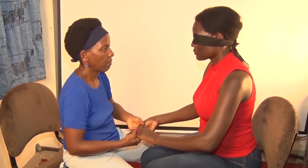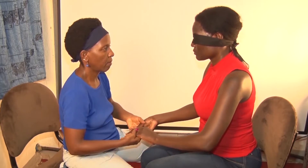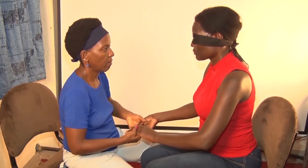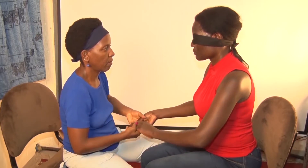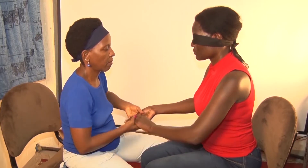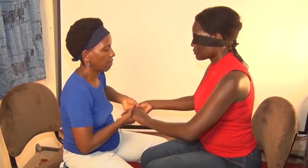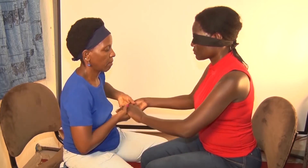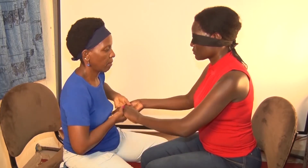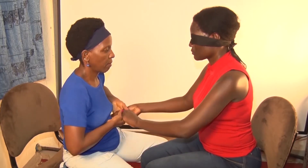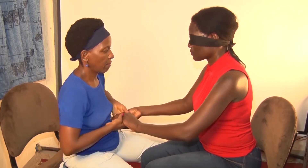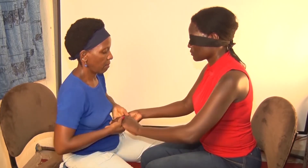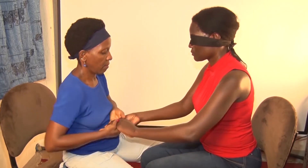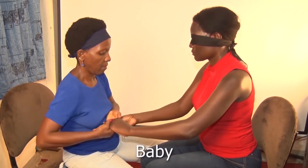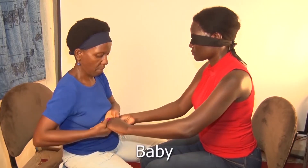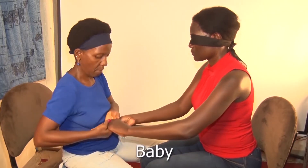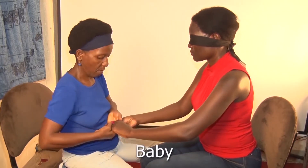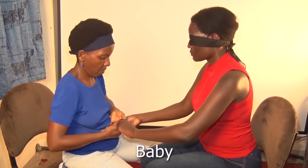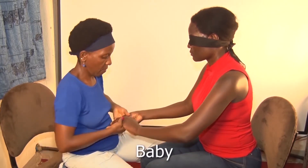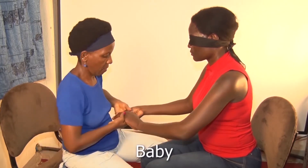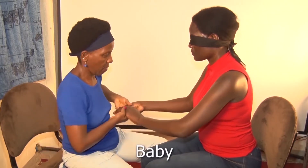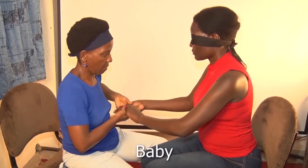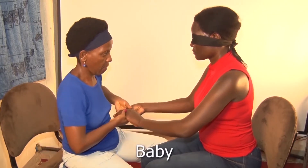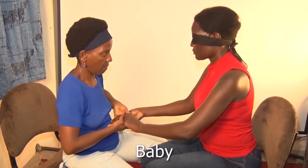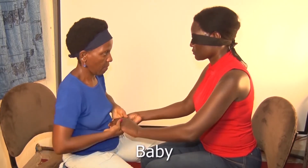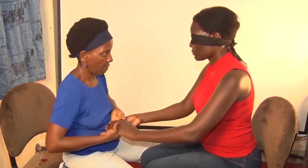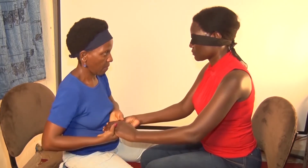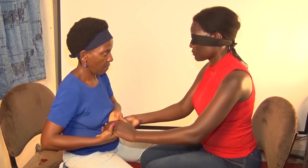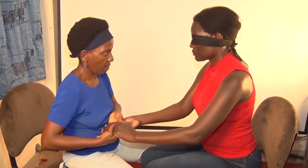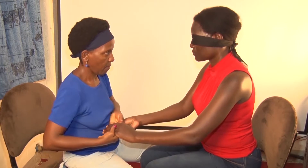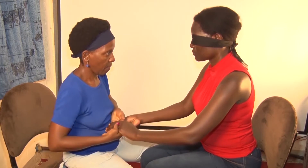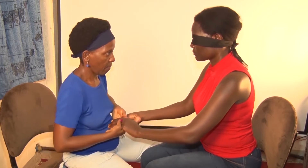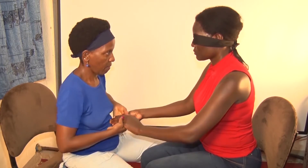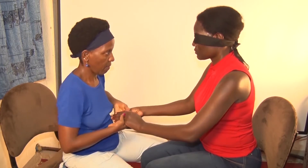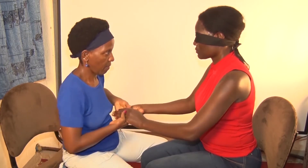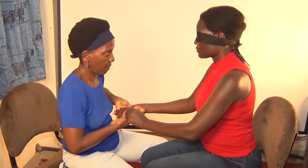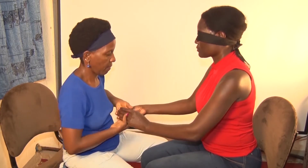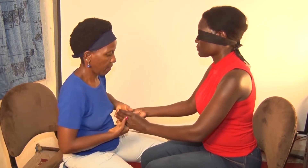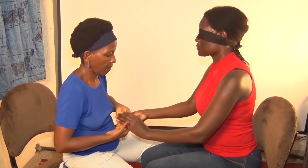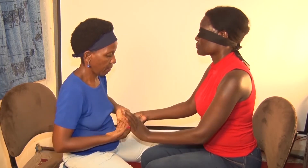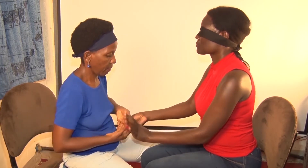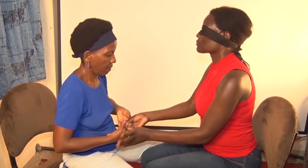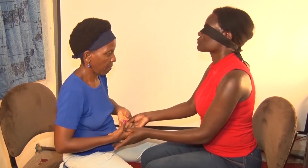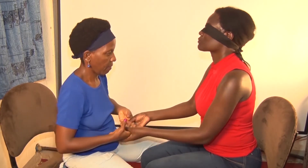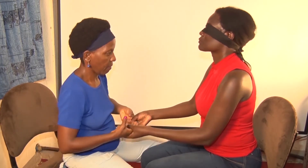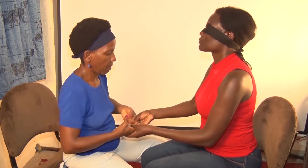that they've understood the sign. They will also sign baby, but this time they place the baby sign on their own